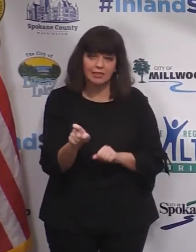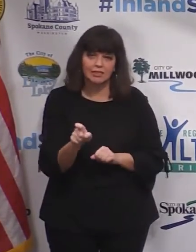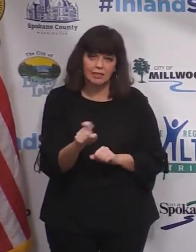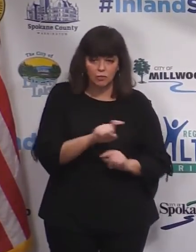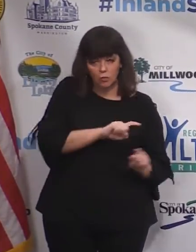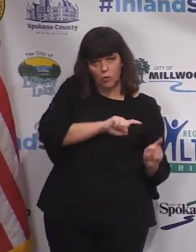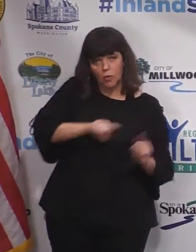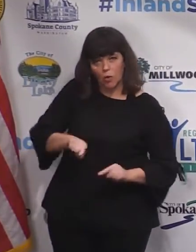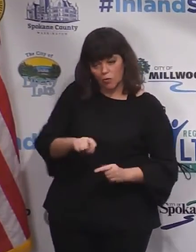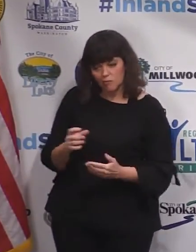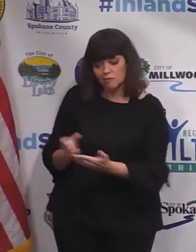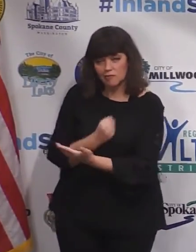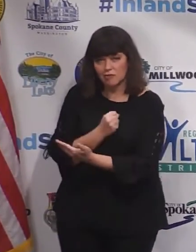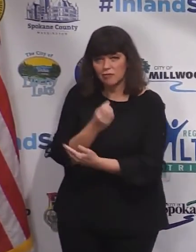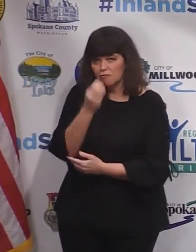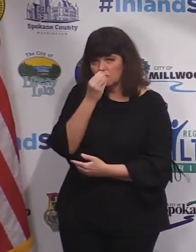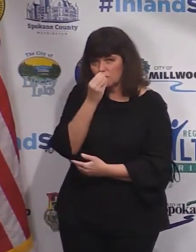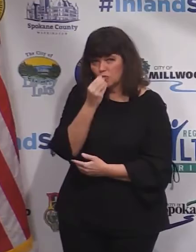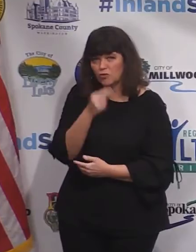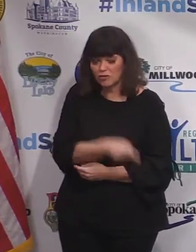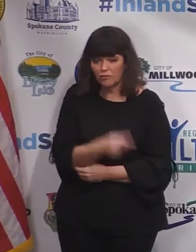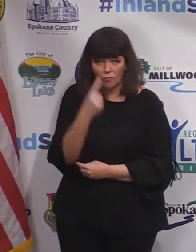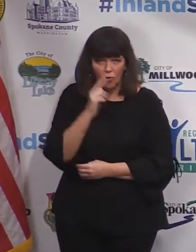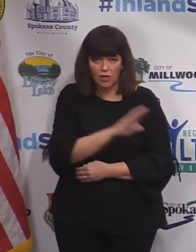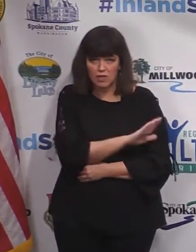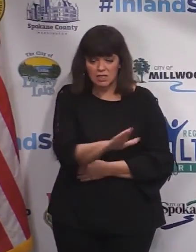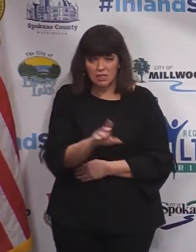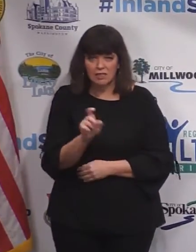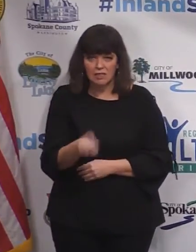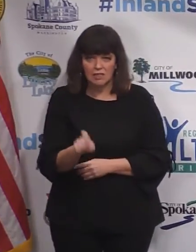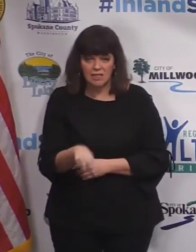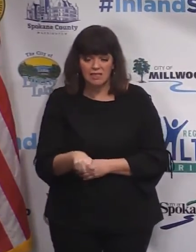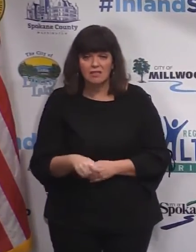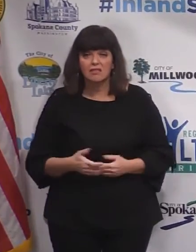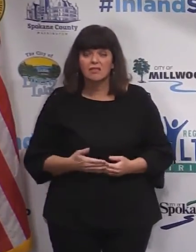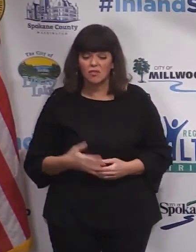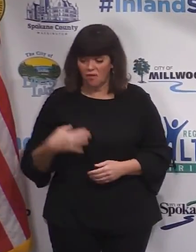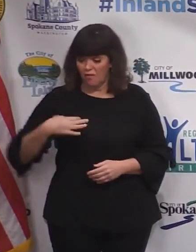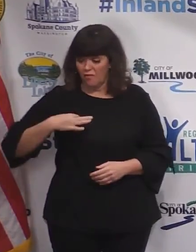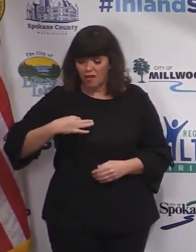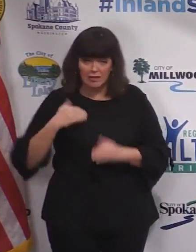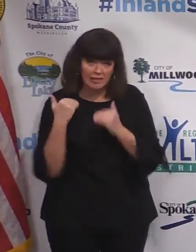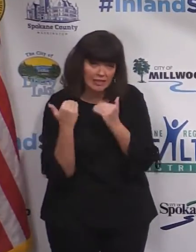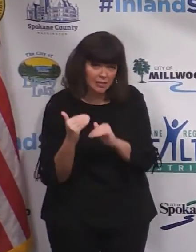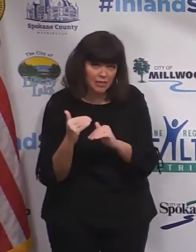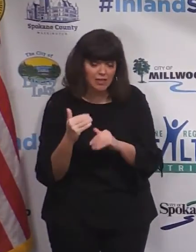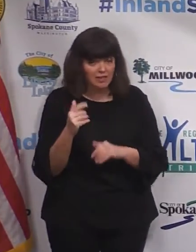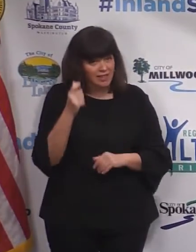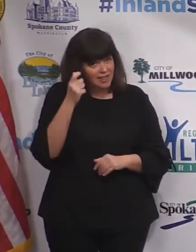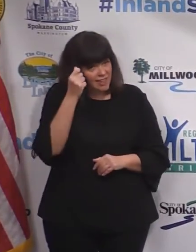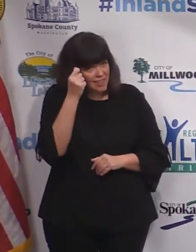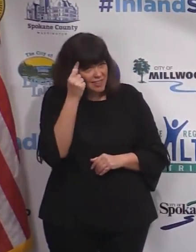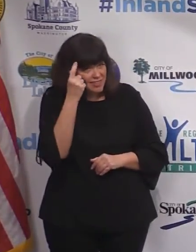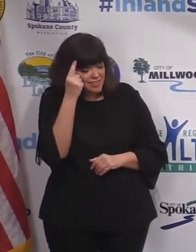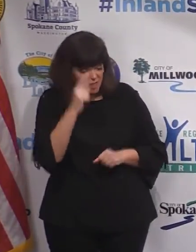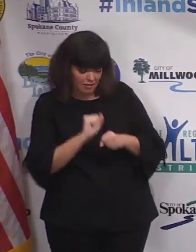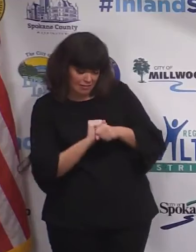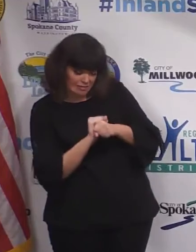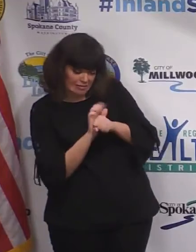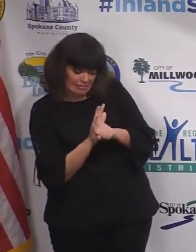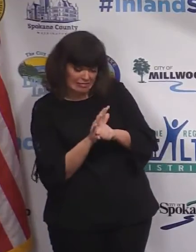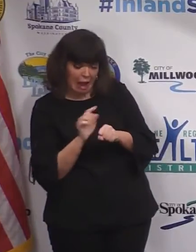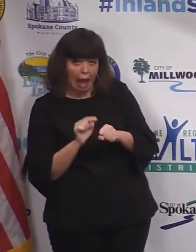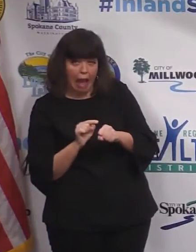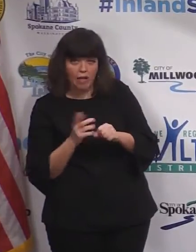responding to increased food insecurity for the long term. At a time when volunteer support is limited due to COVID-19 concerns, we've heard that a lot of our food bank